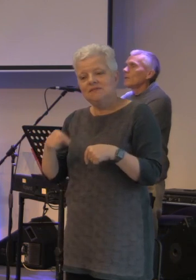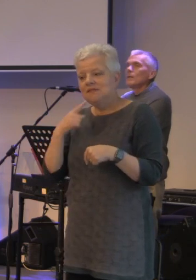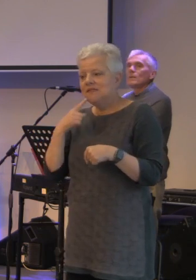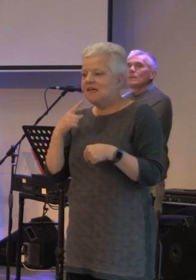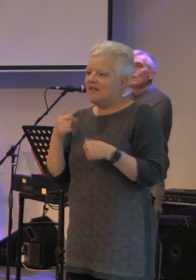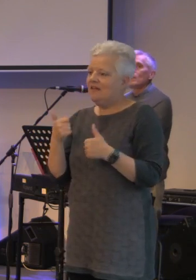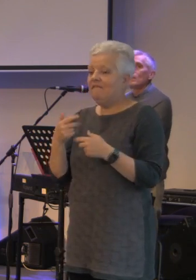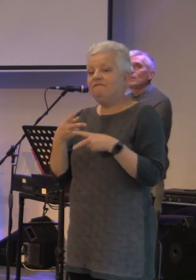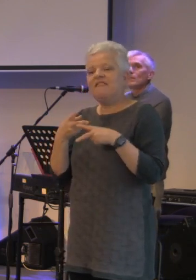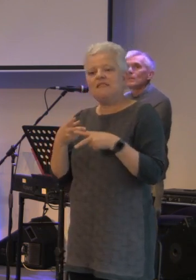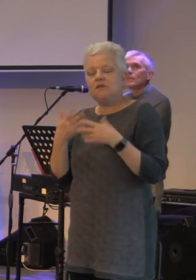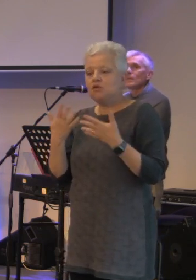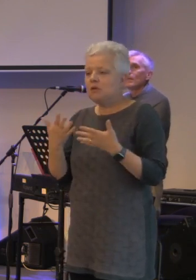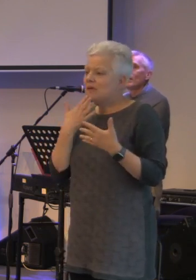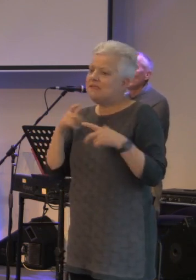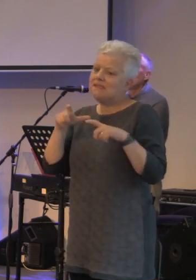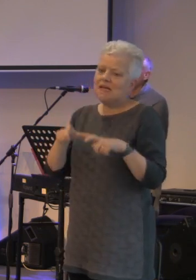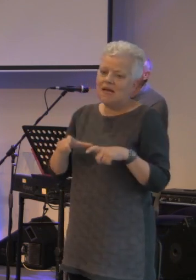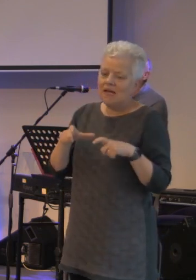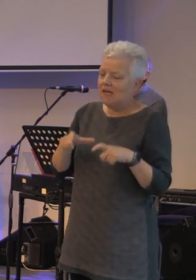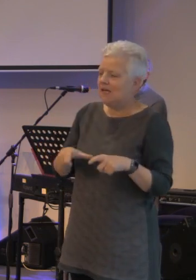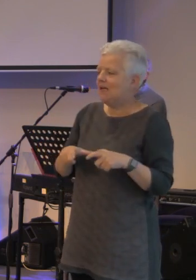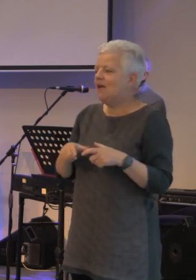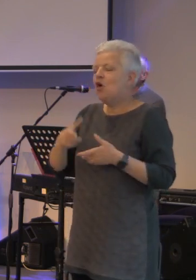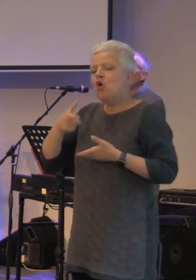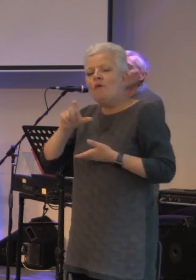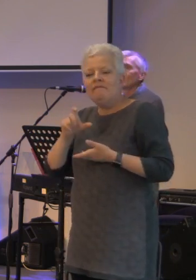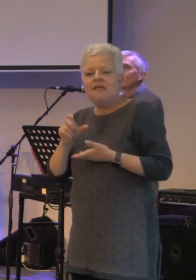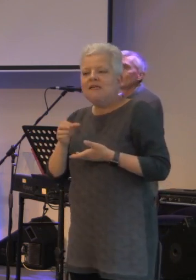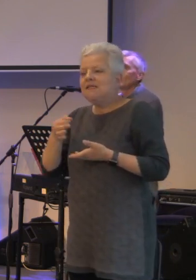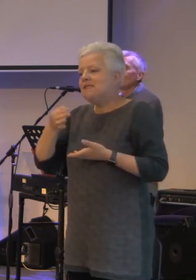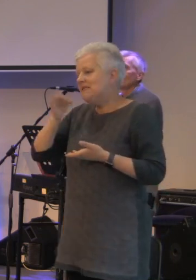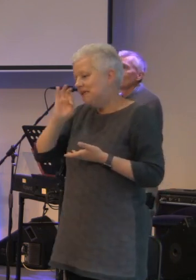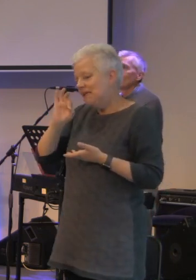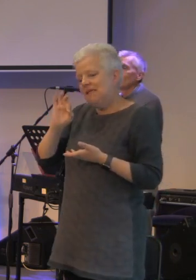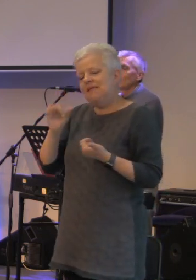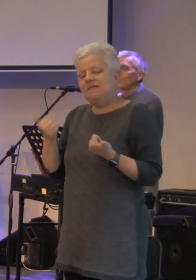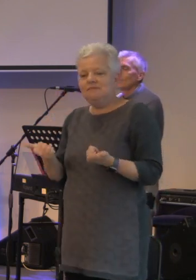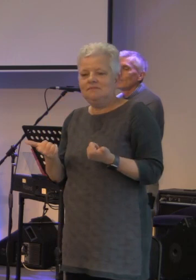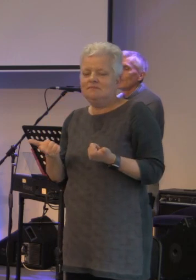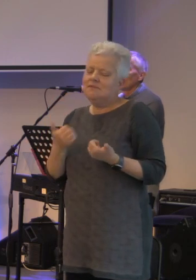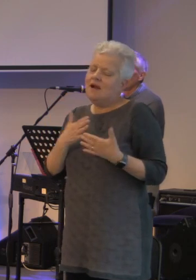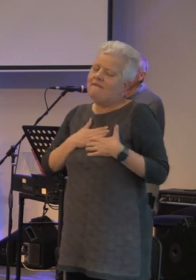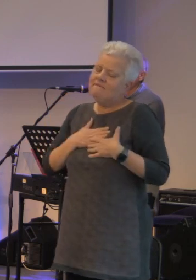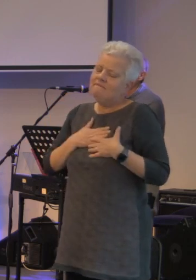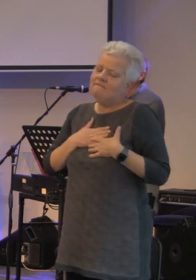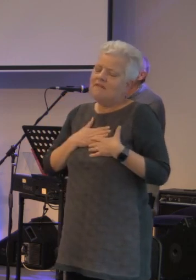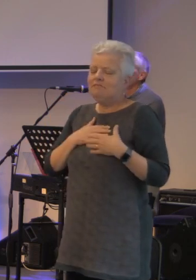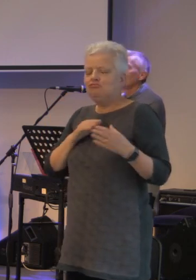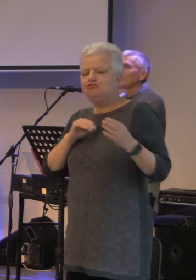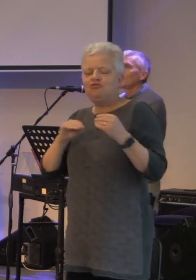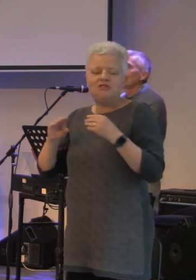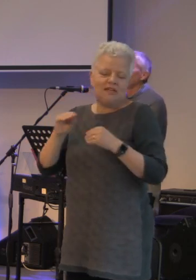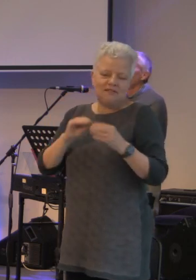guest here, please do stay for coffee and for tea. We'd love to be able to chat